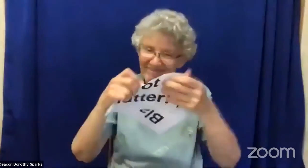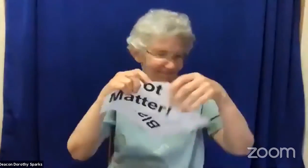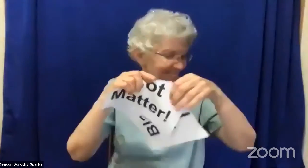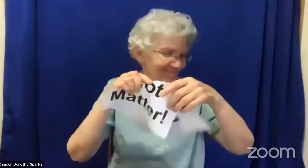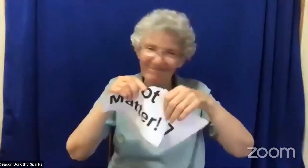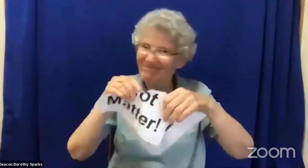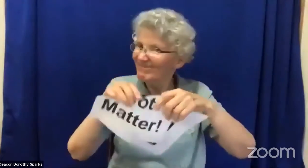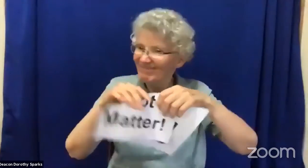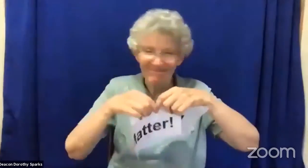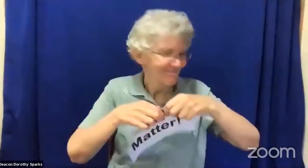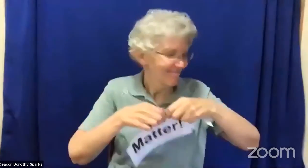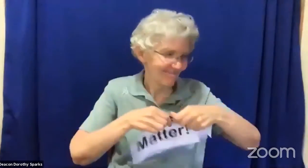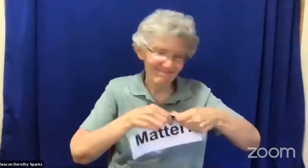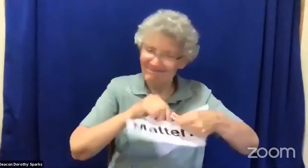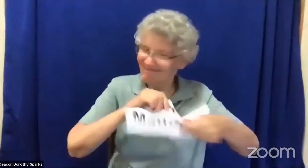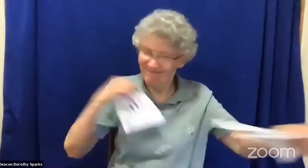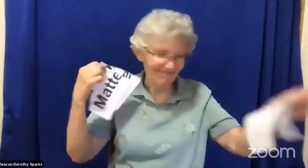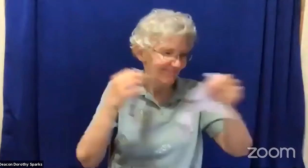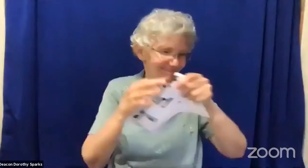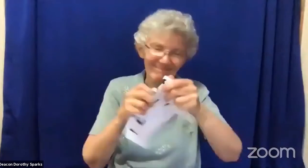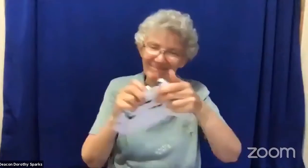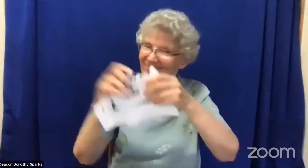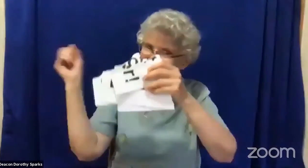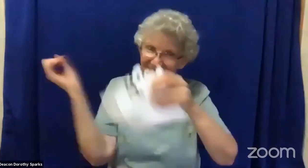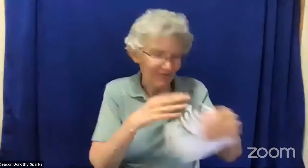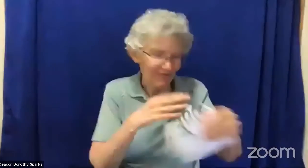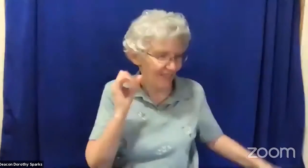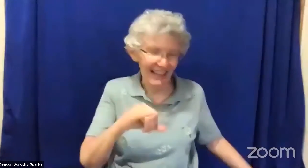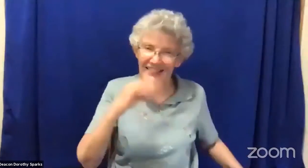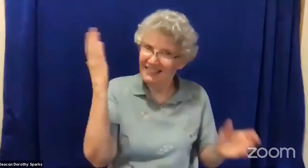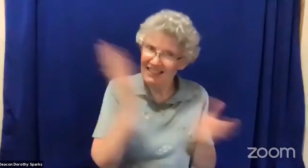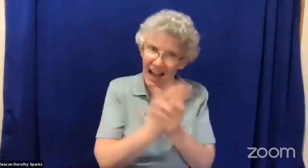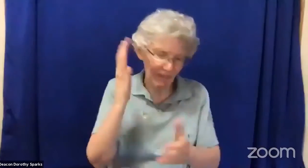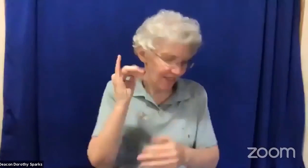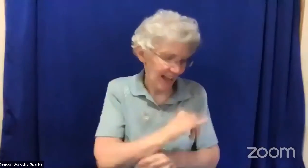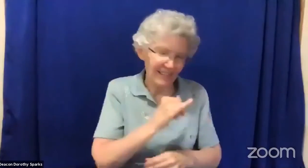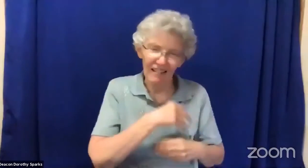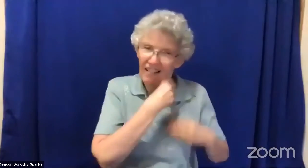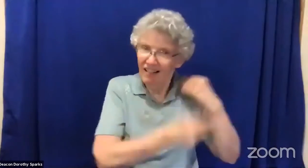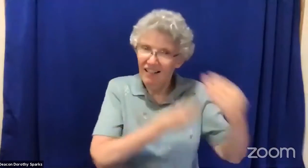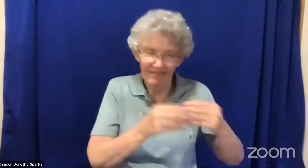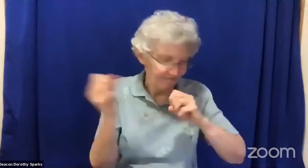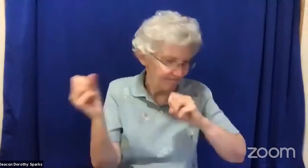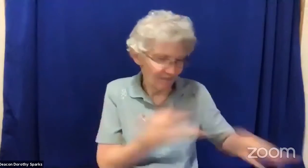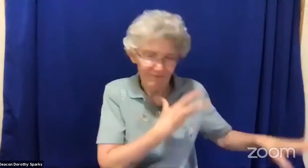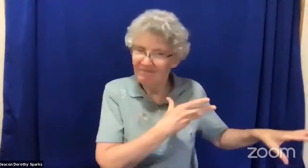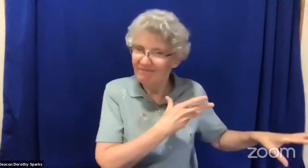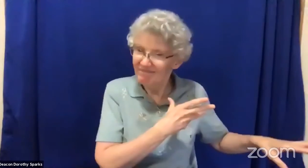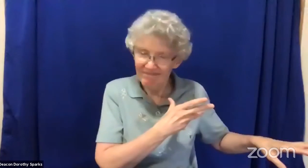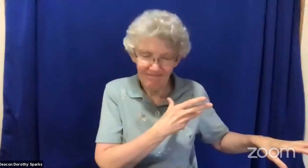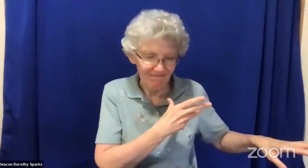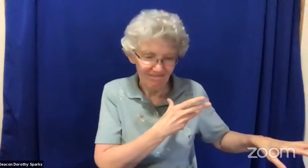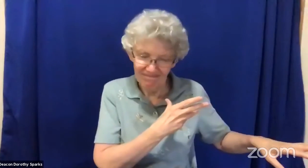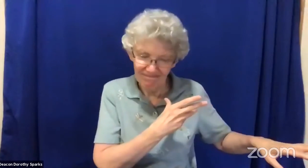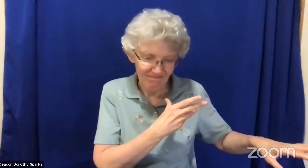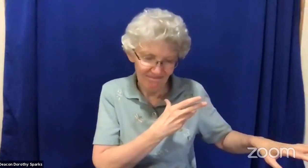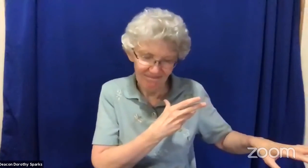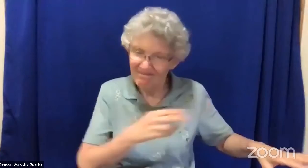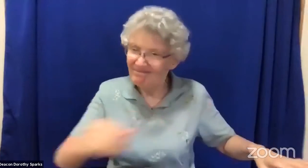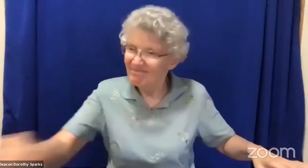We need to break this cycle and stop feeding into this